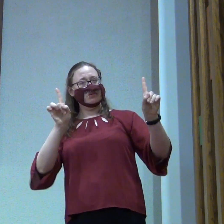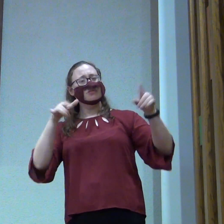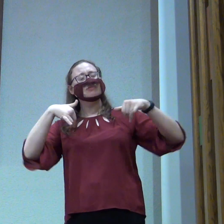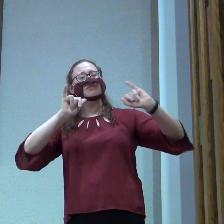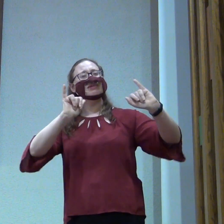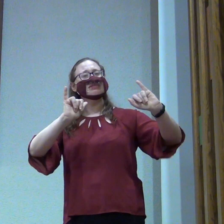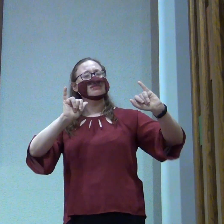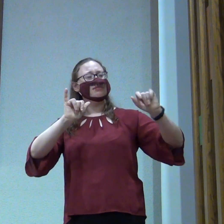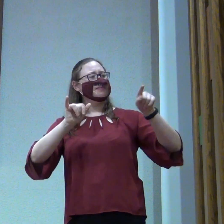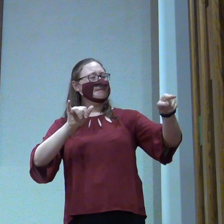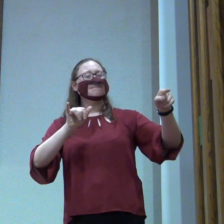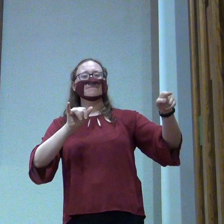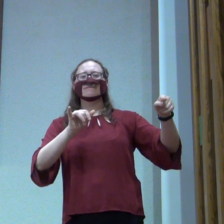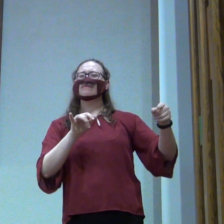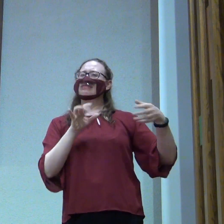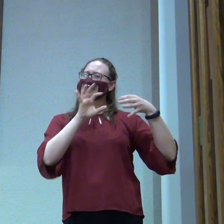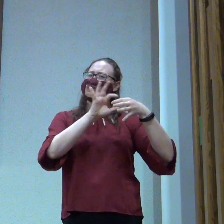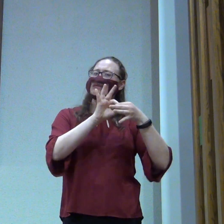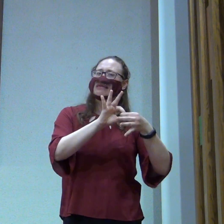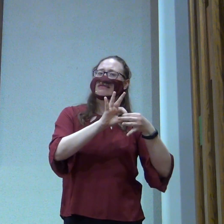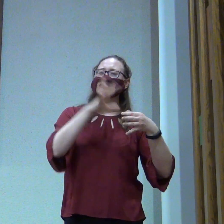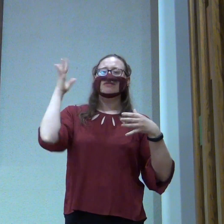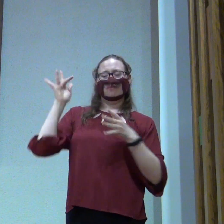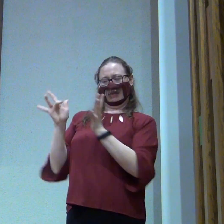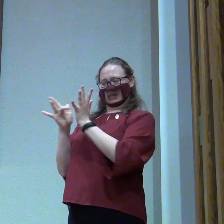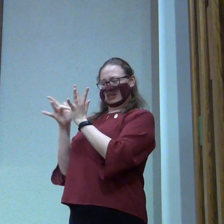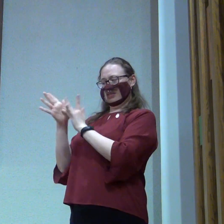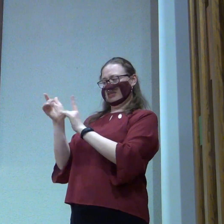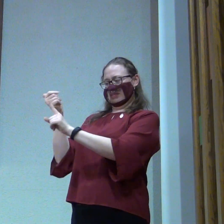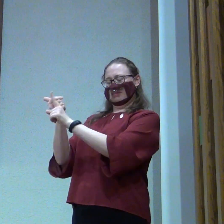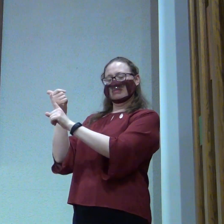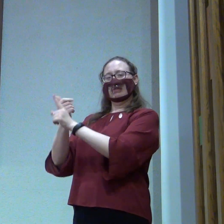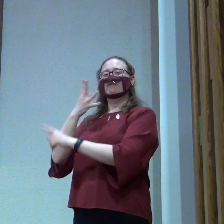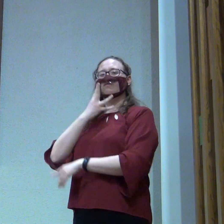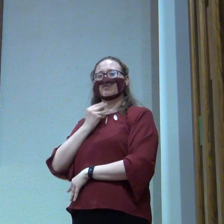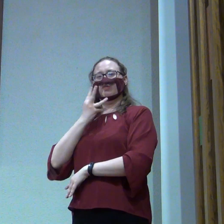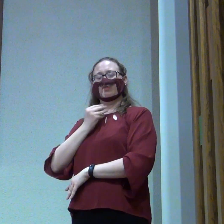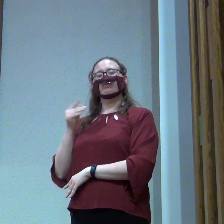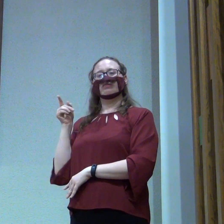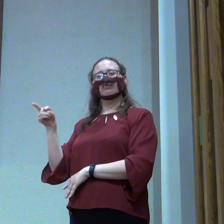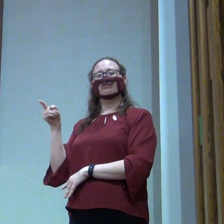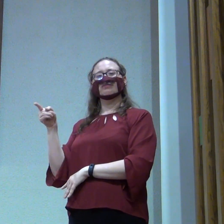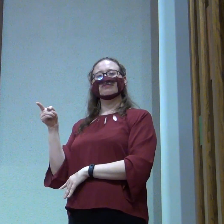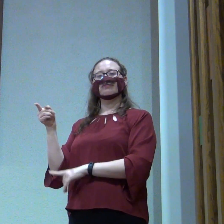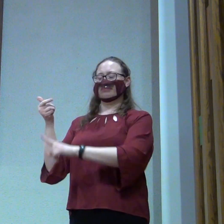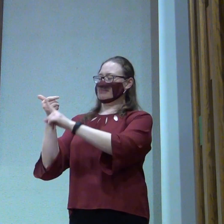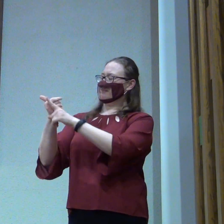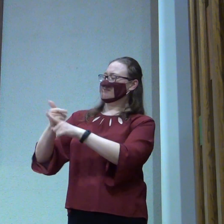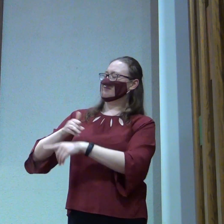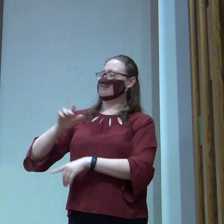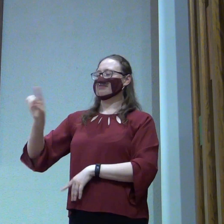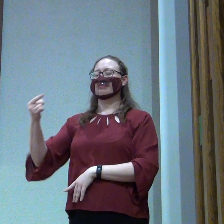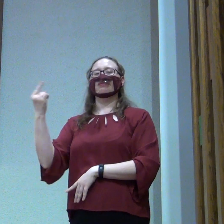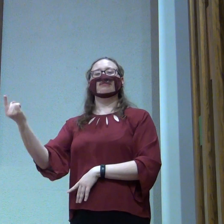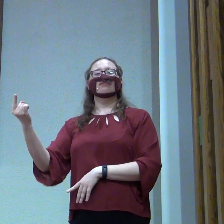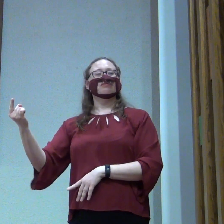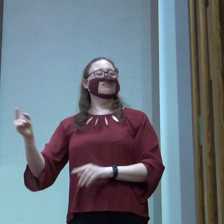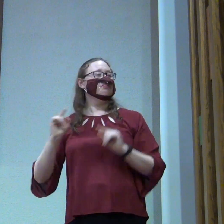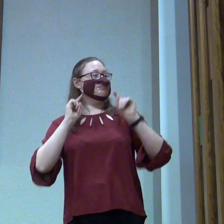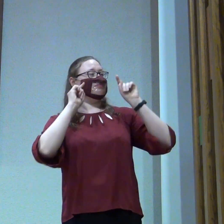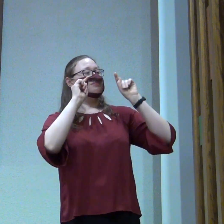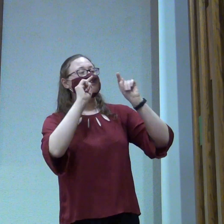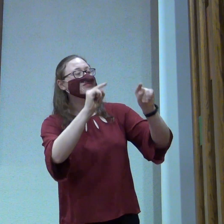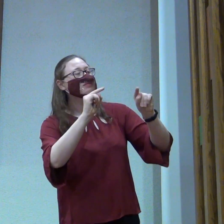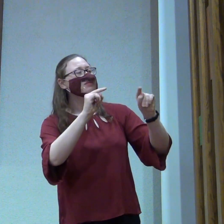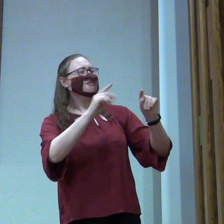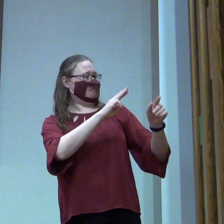our forebears, in a sense, because Jesus was a Jew and offered himself first to the Jewish people to